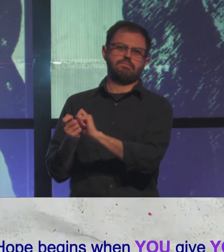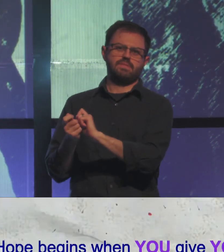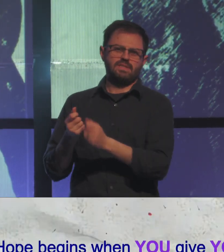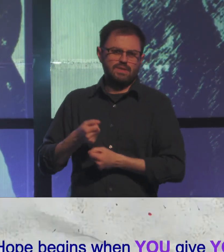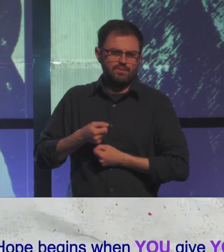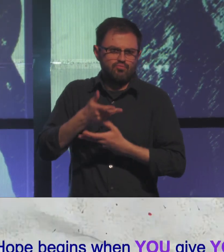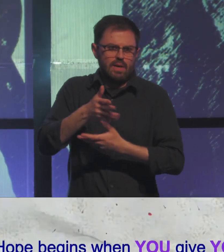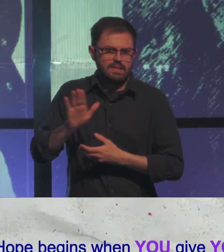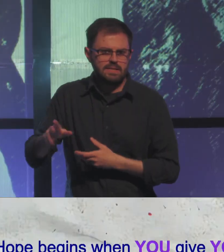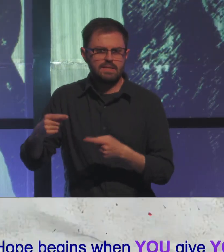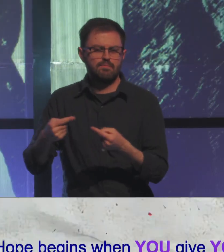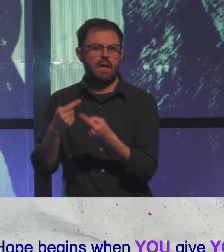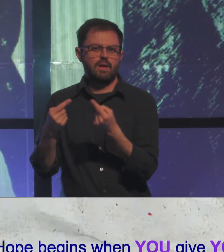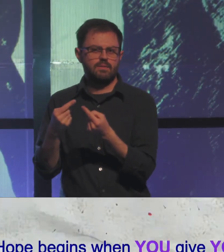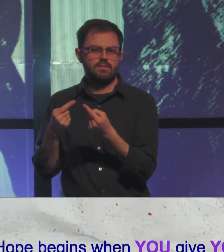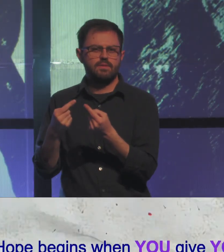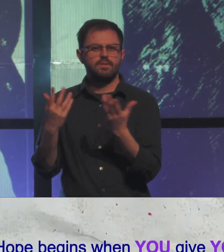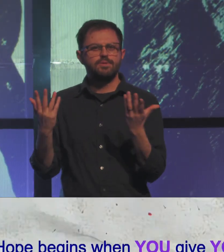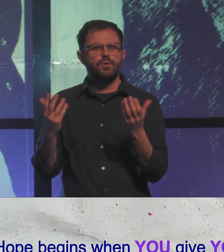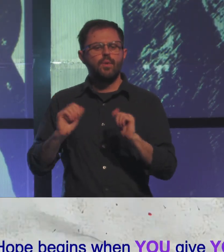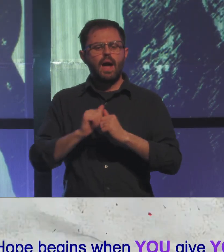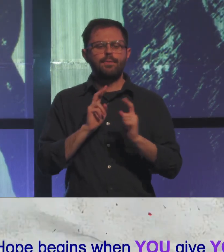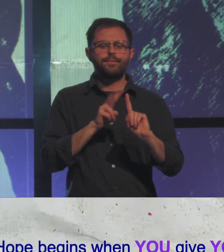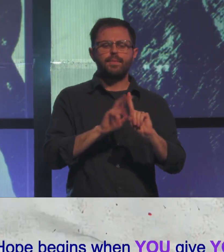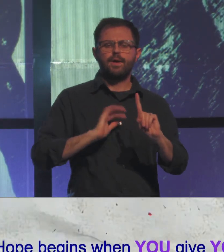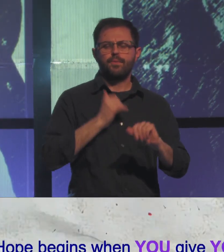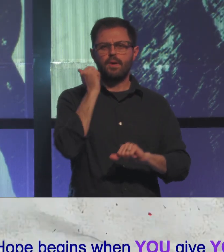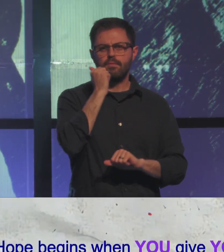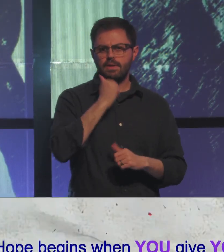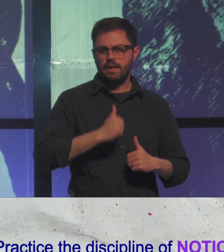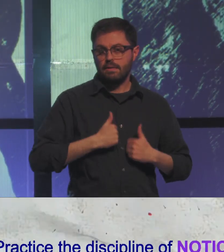mean in our everyday normal life?